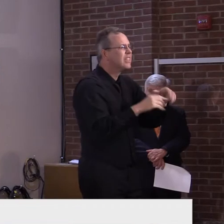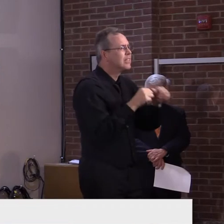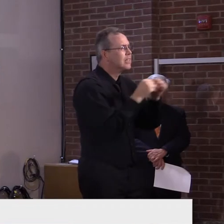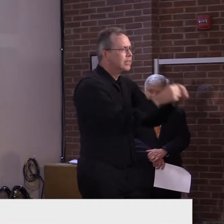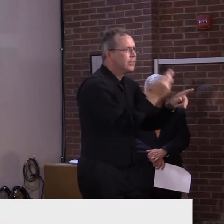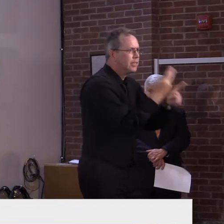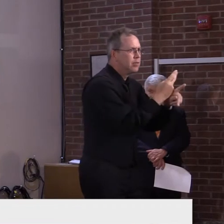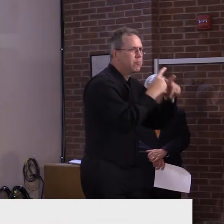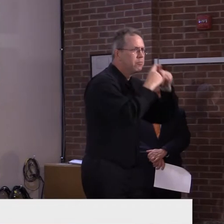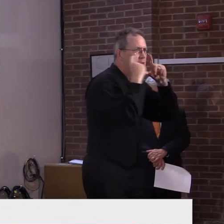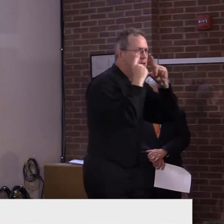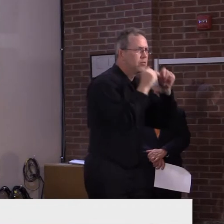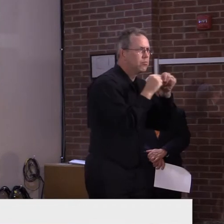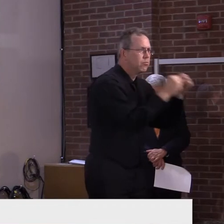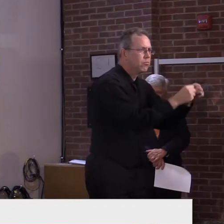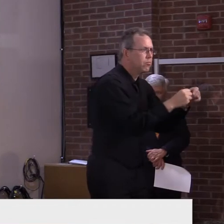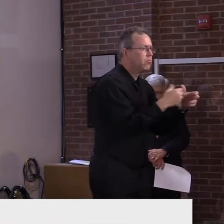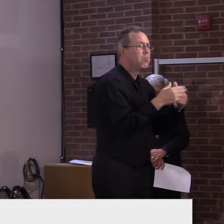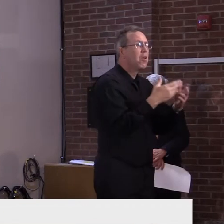of the vaccination rate in the school.